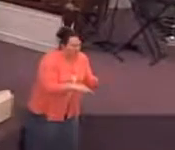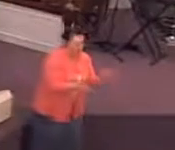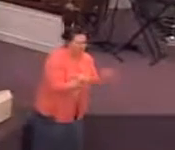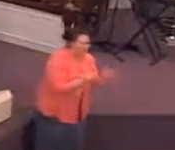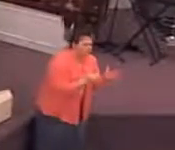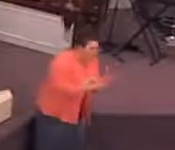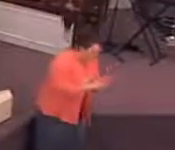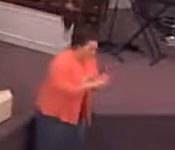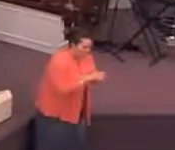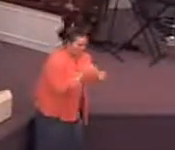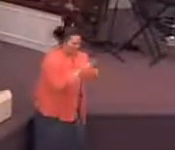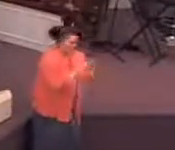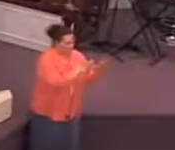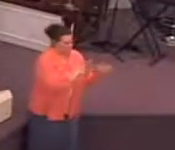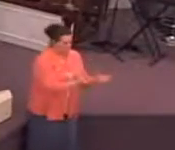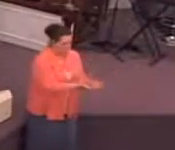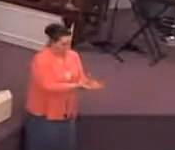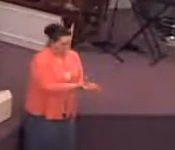It's happening in our world.